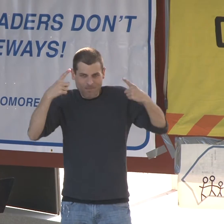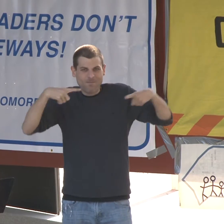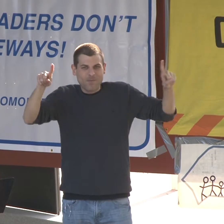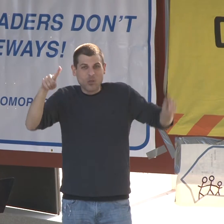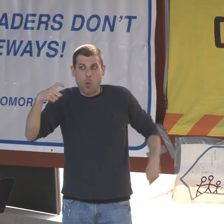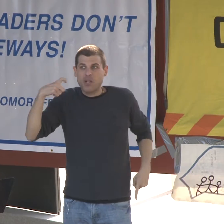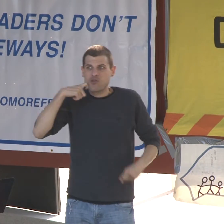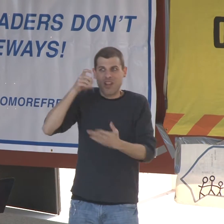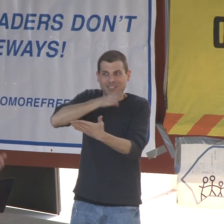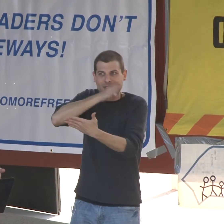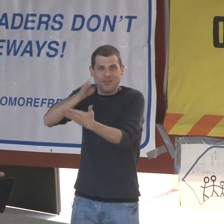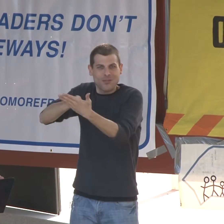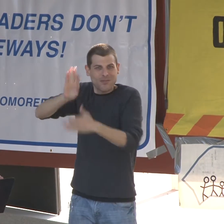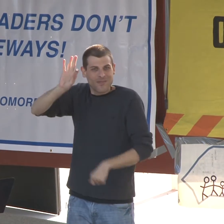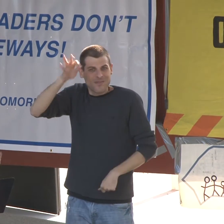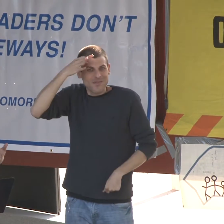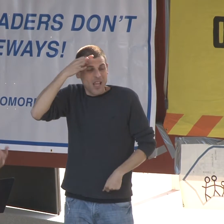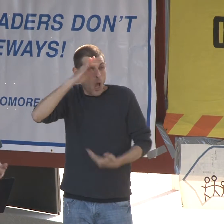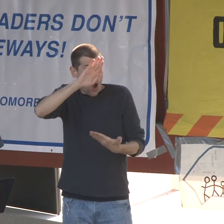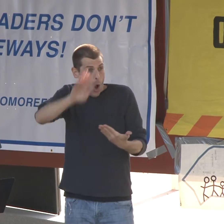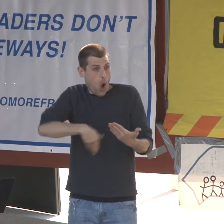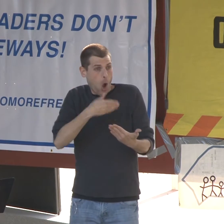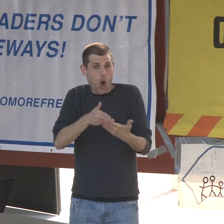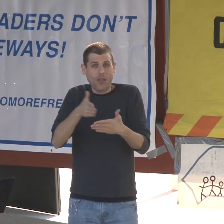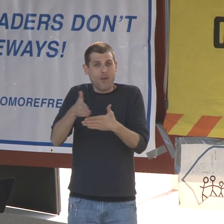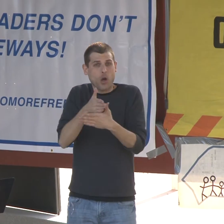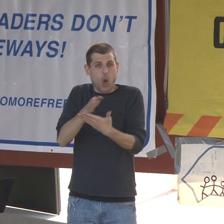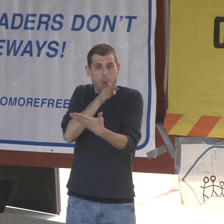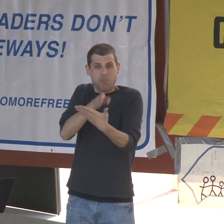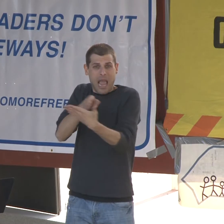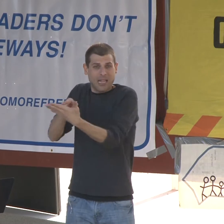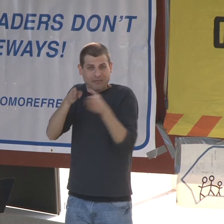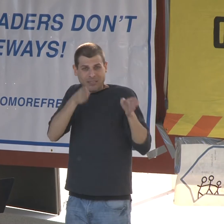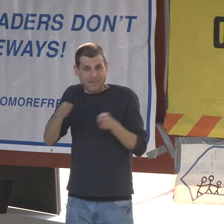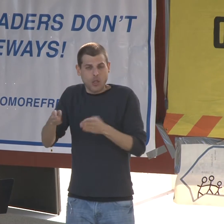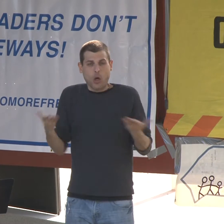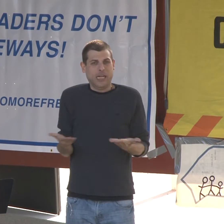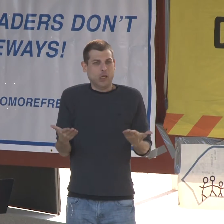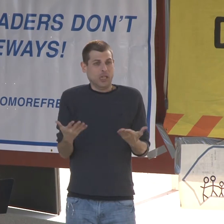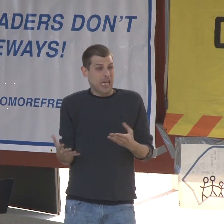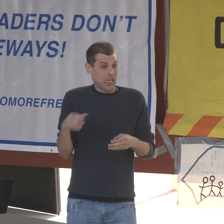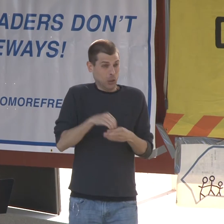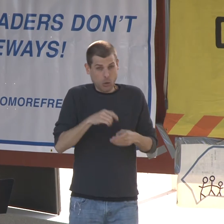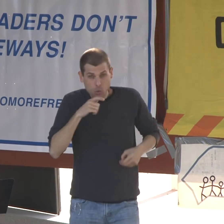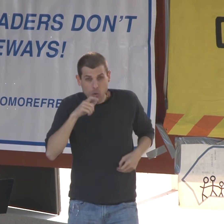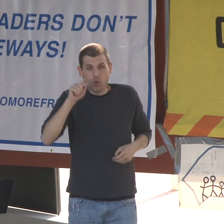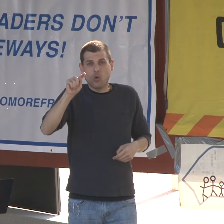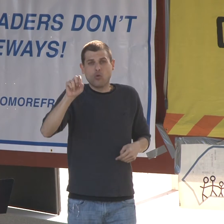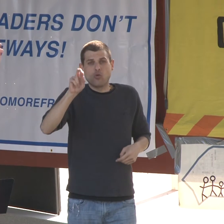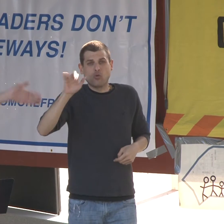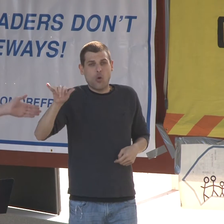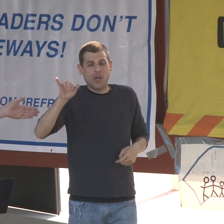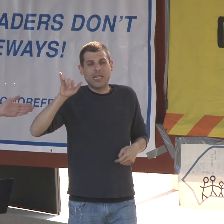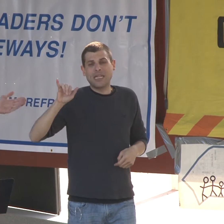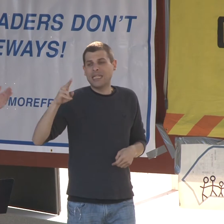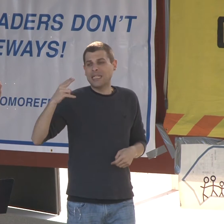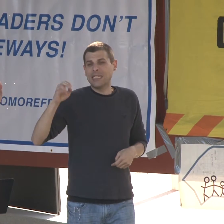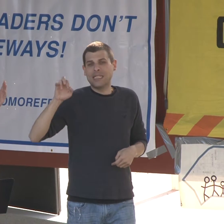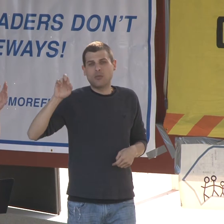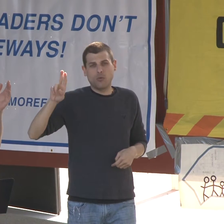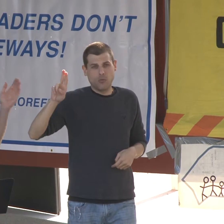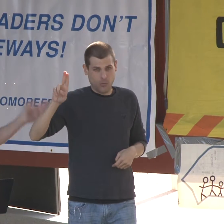NEPA complaint. And all of our co-plaintiffs are here to speak today, including Tori. And Tori Heroux is